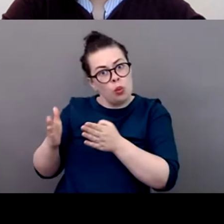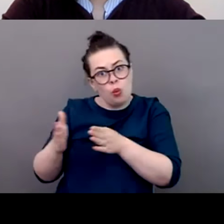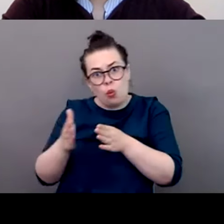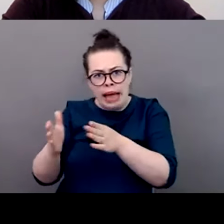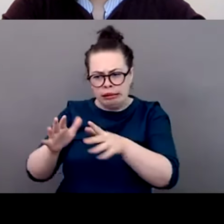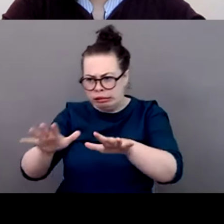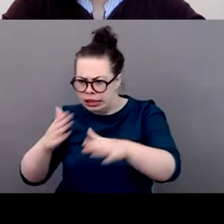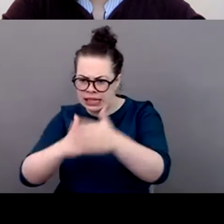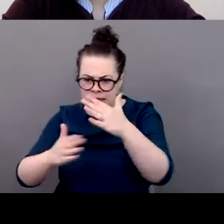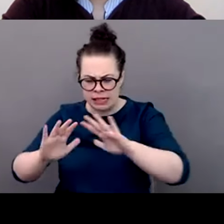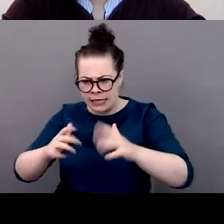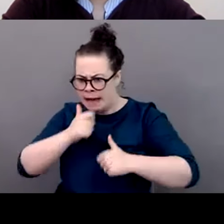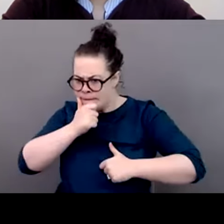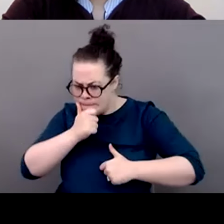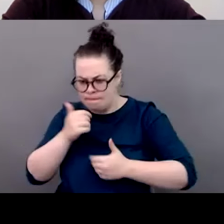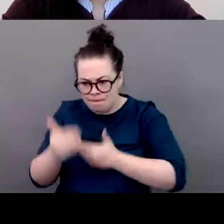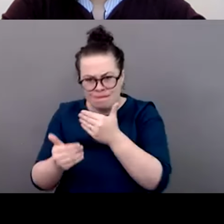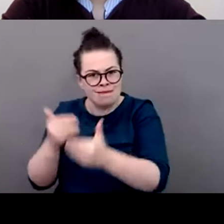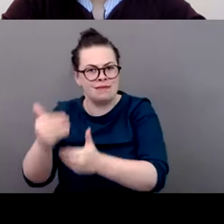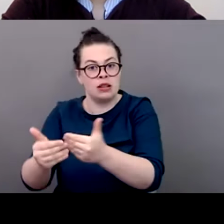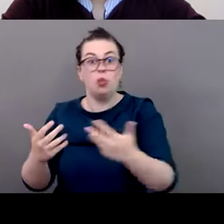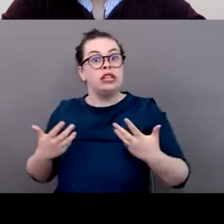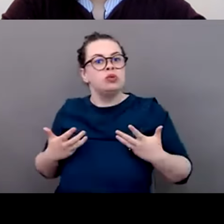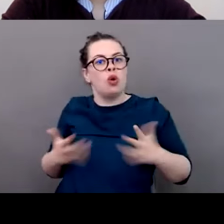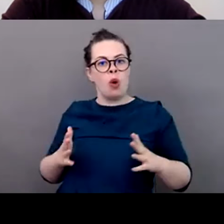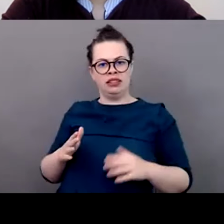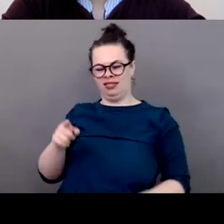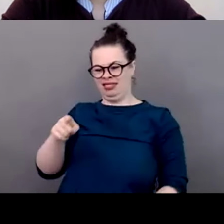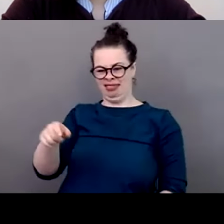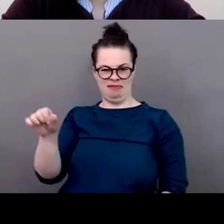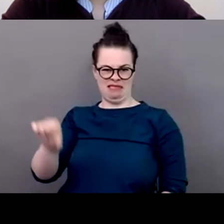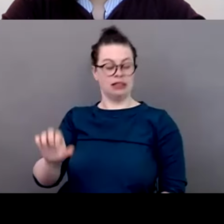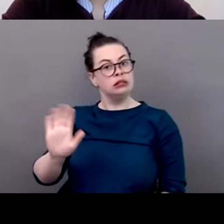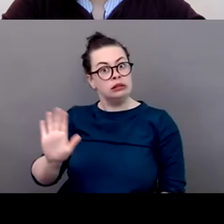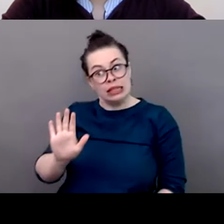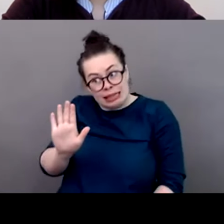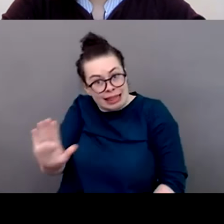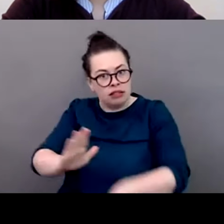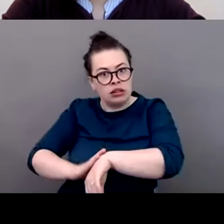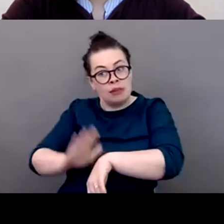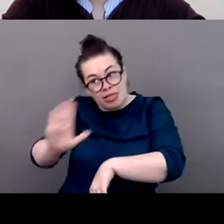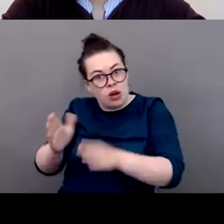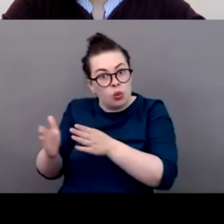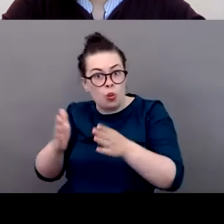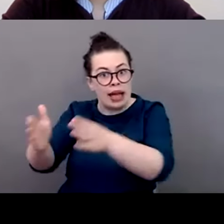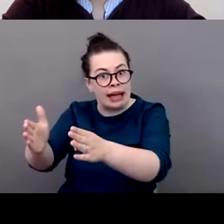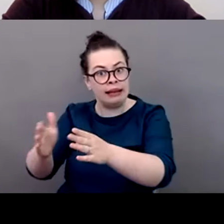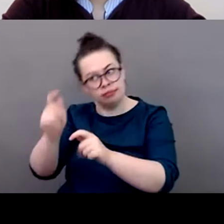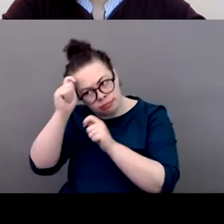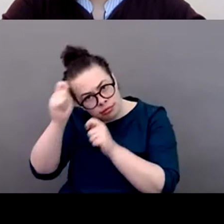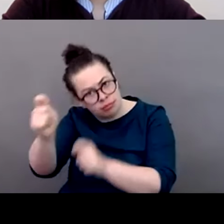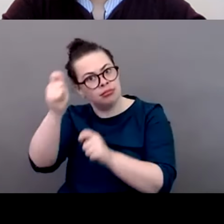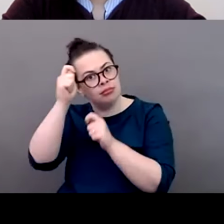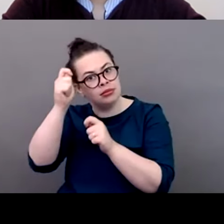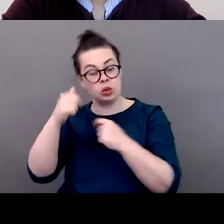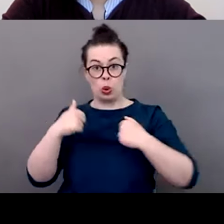and to implement and monitor. So, but nevertheless, the information you offer